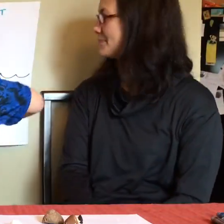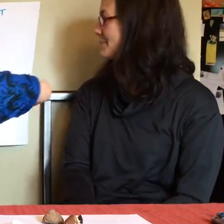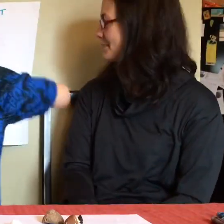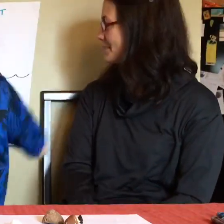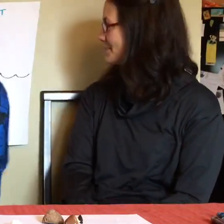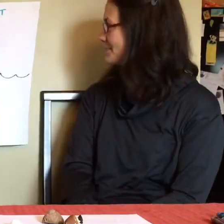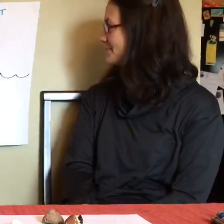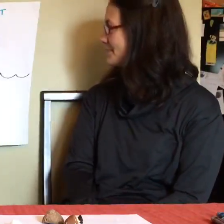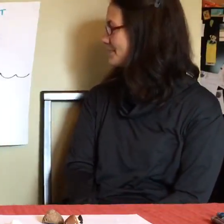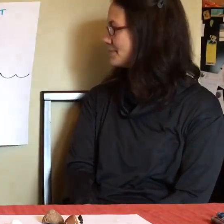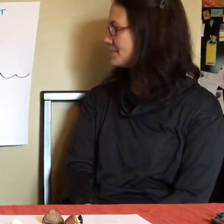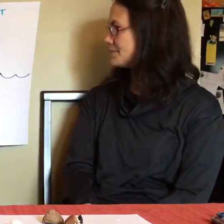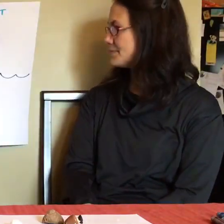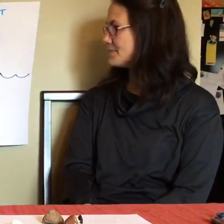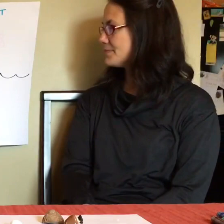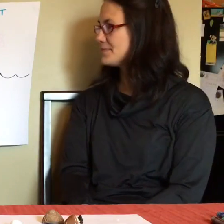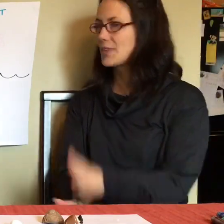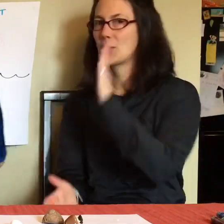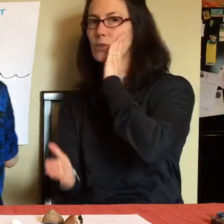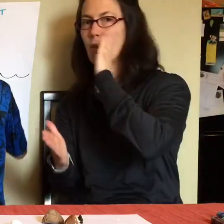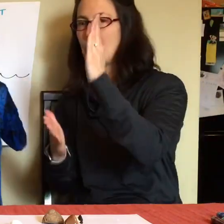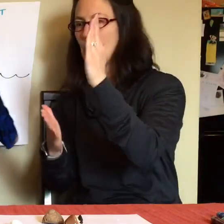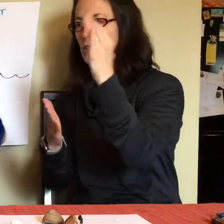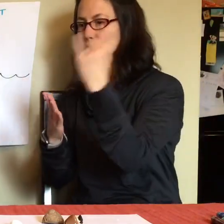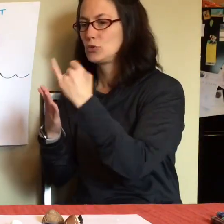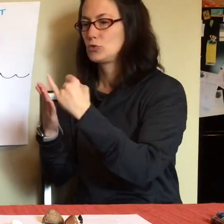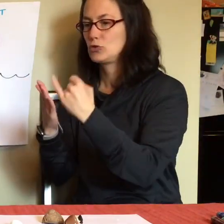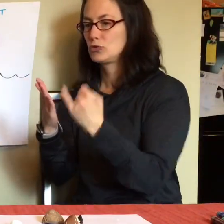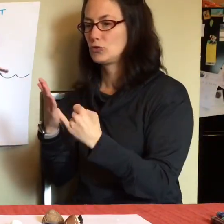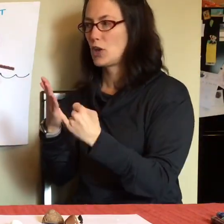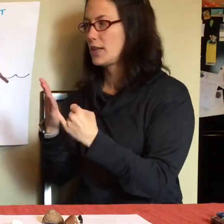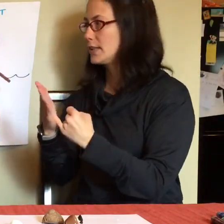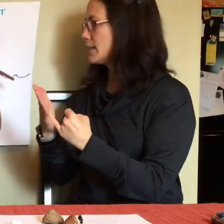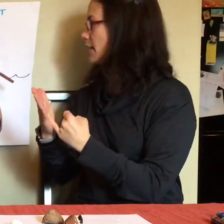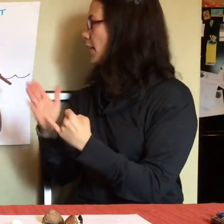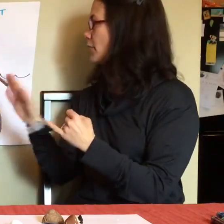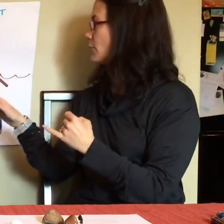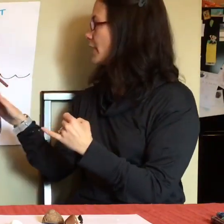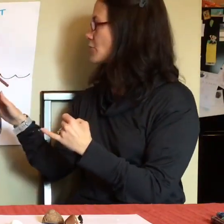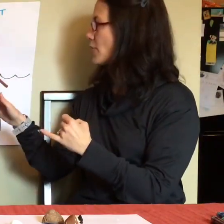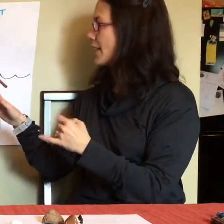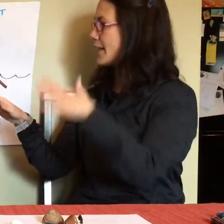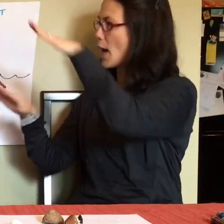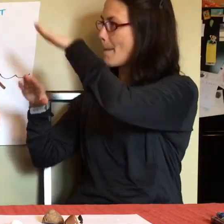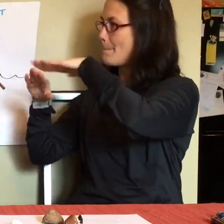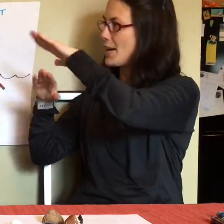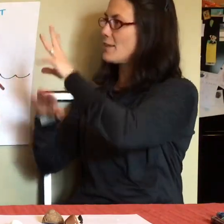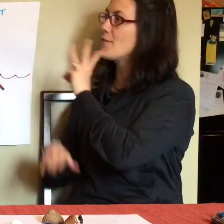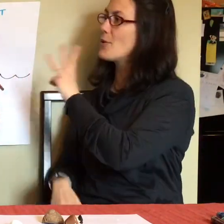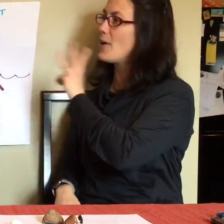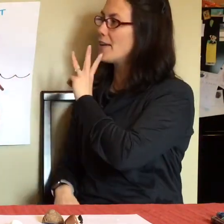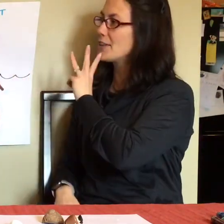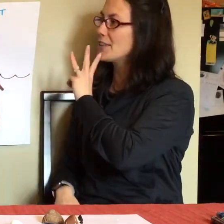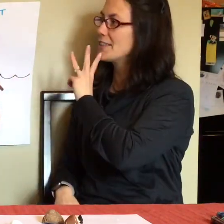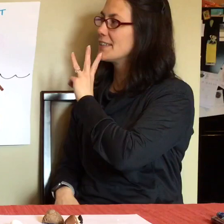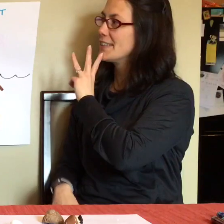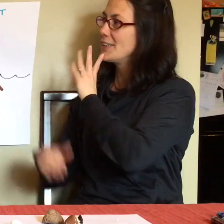So I'm gonna draw a cylinder, and this is how you draw a cylinder. Are you going to draw it above the water